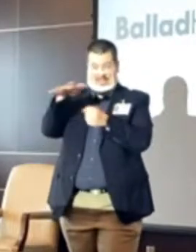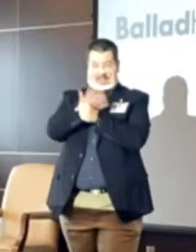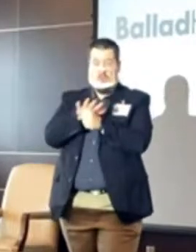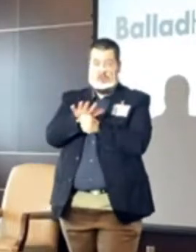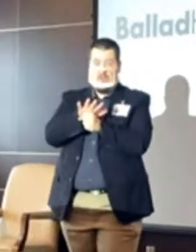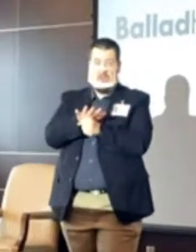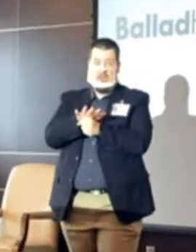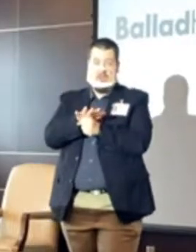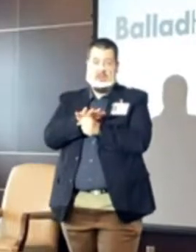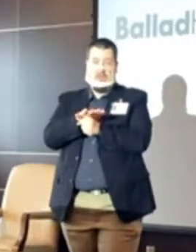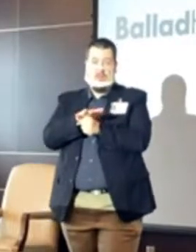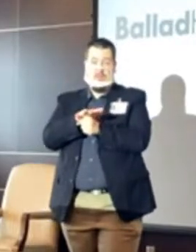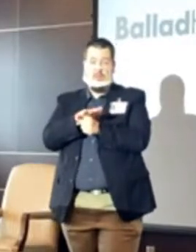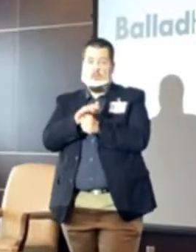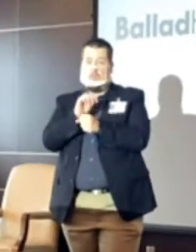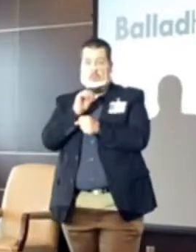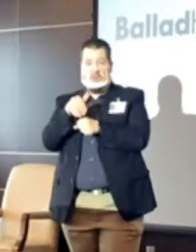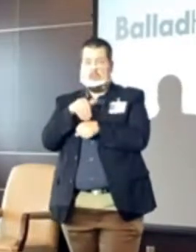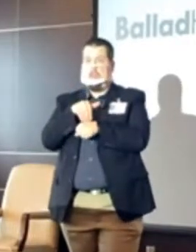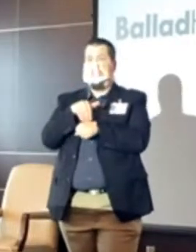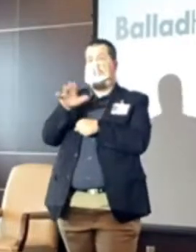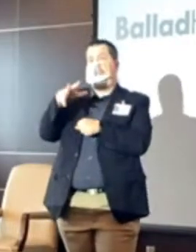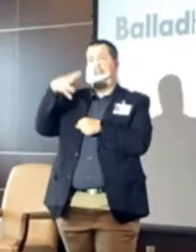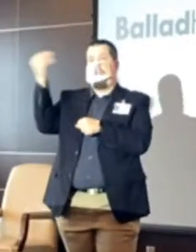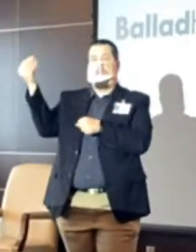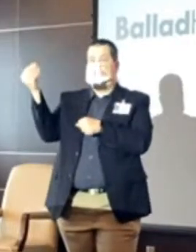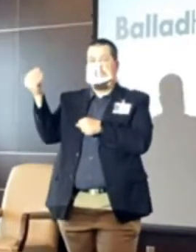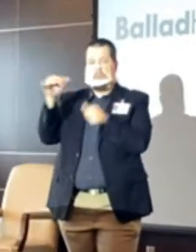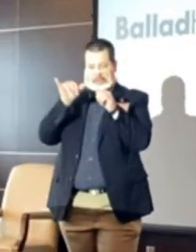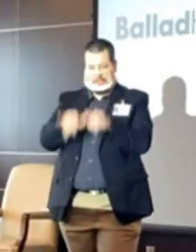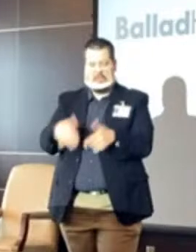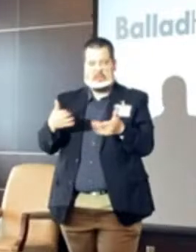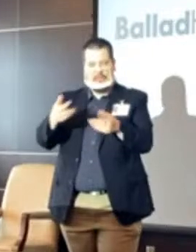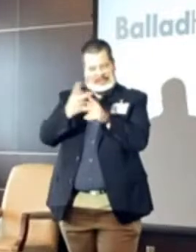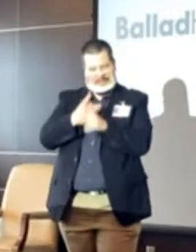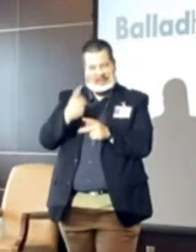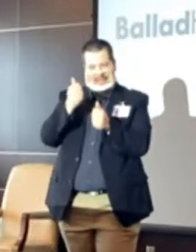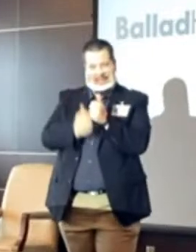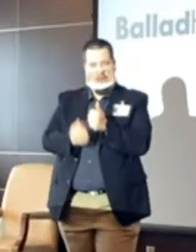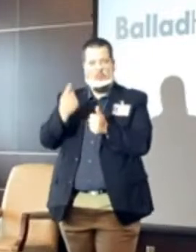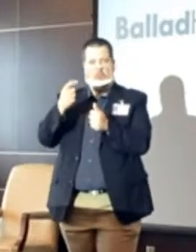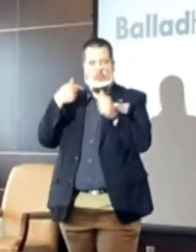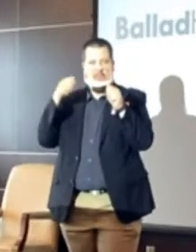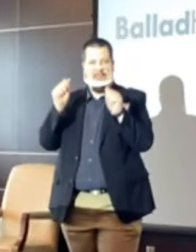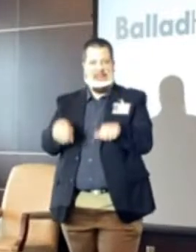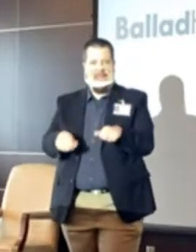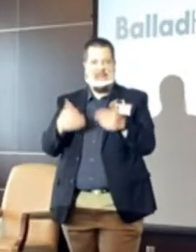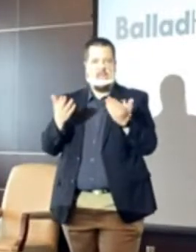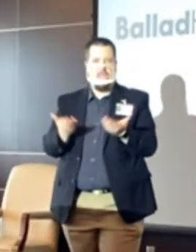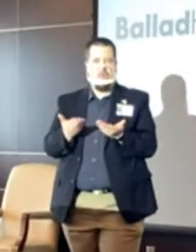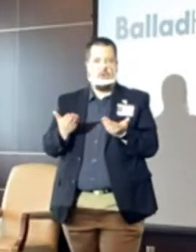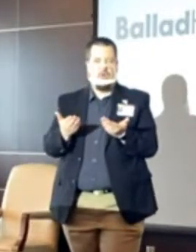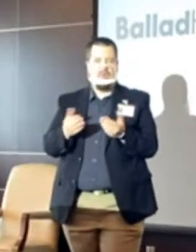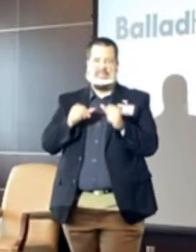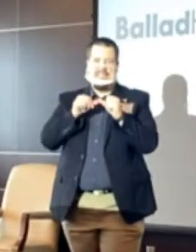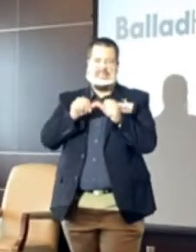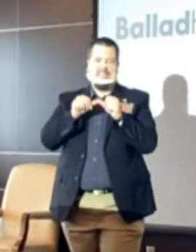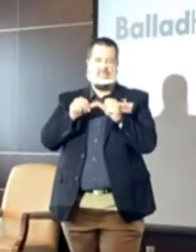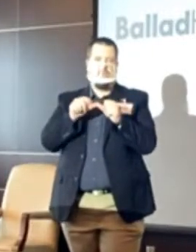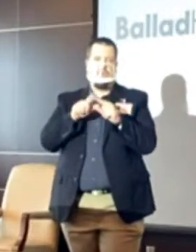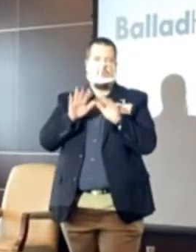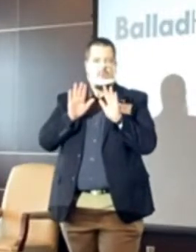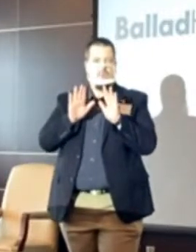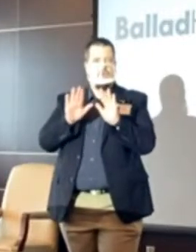region. We're not sending patients out of the area. We're trying to care for everyone that we can here. We'll continue to